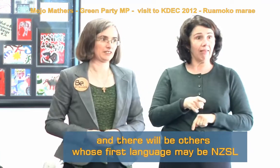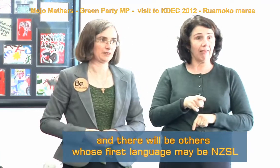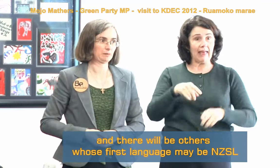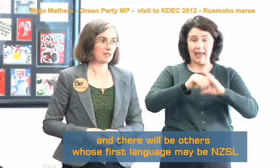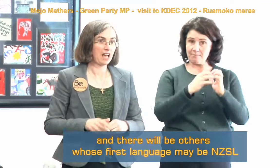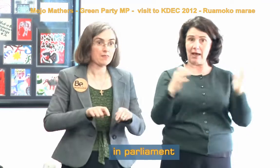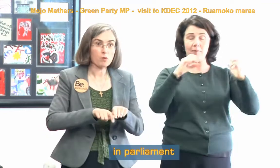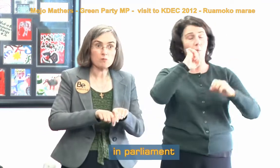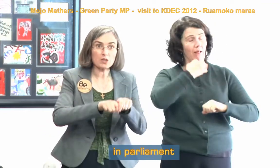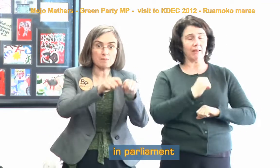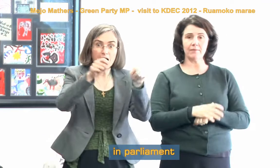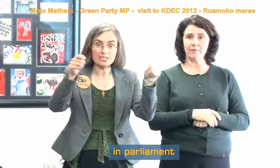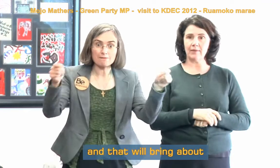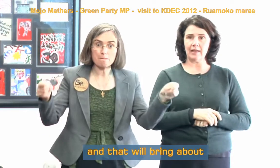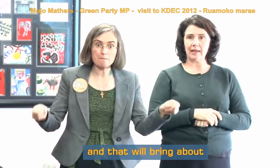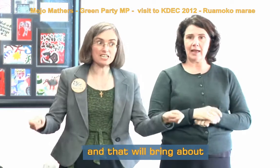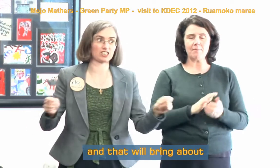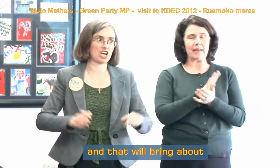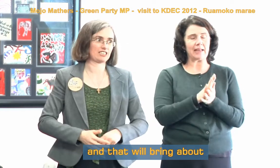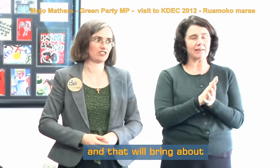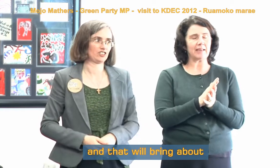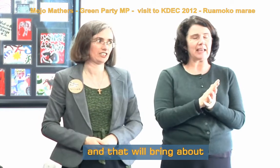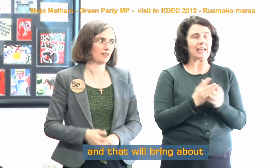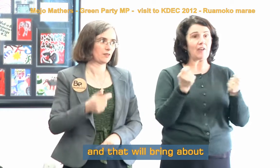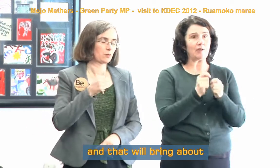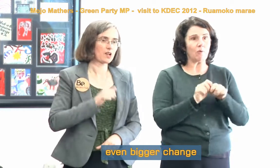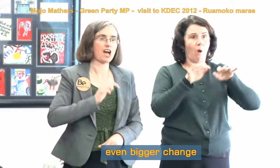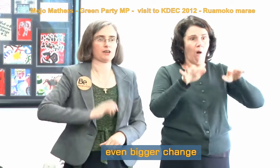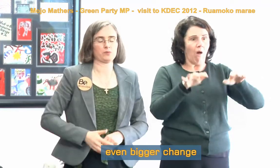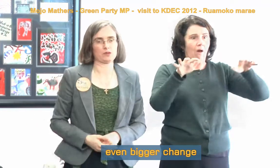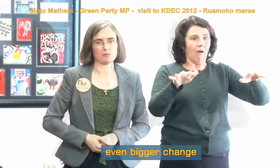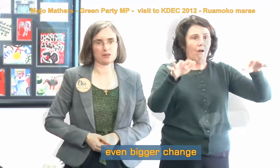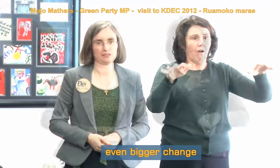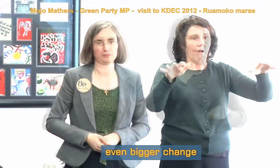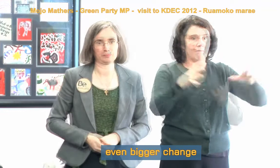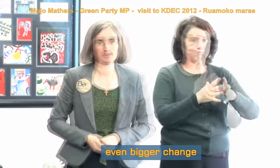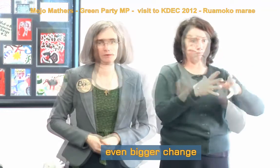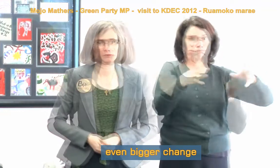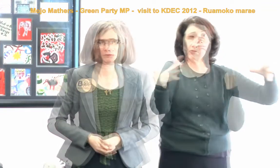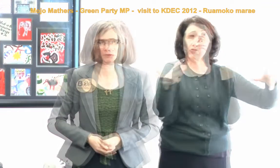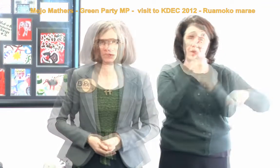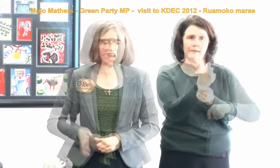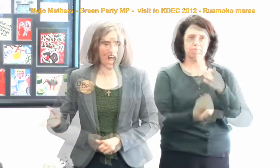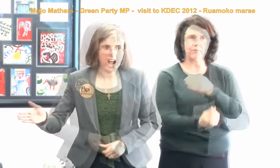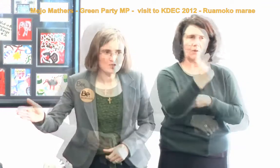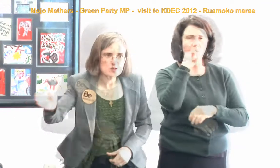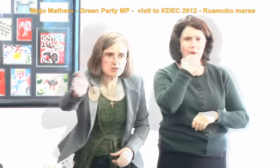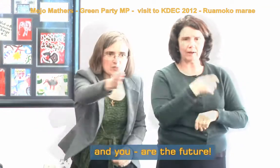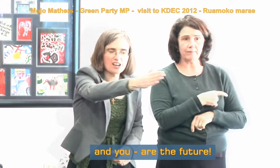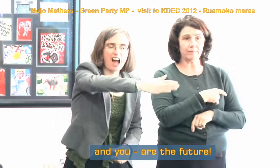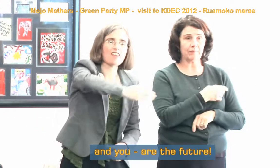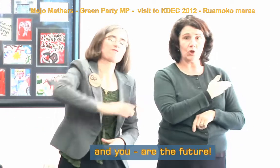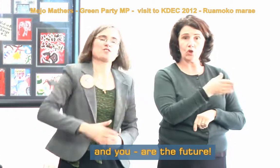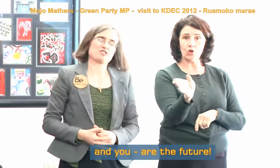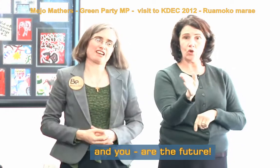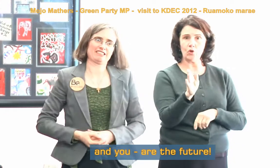in parliament, and that will bring about even bigger things, than what I think is happening. And you